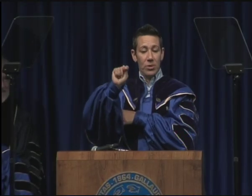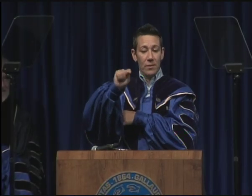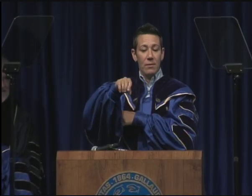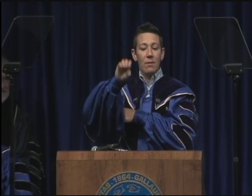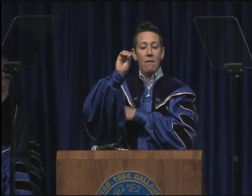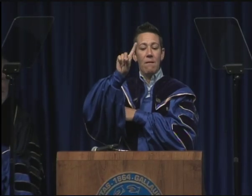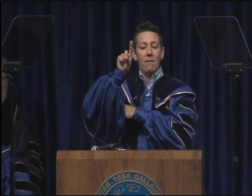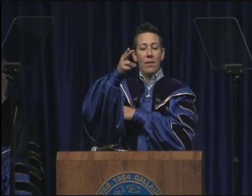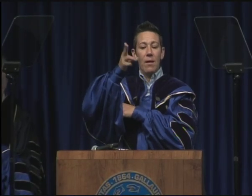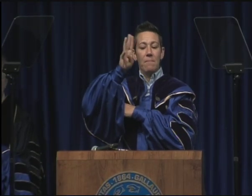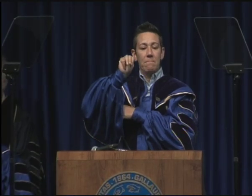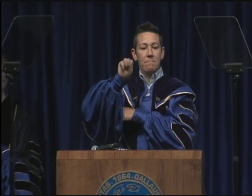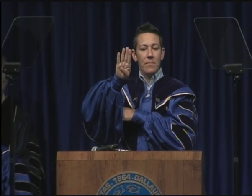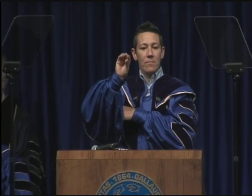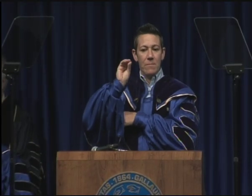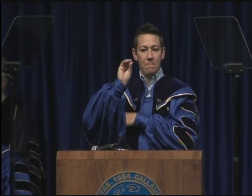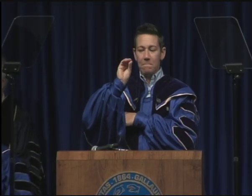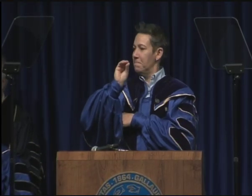Margaret Odiambo.